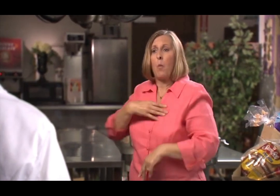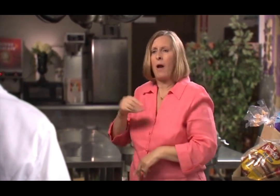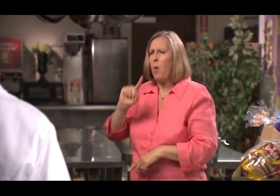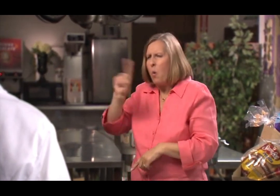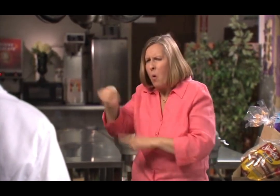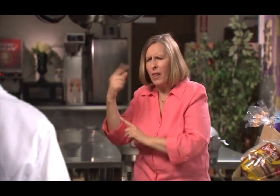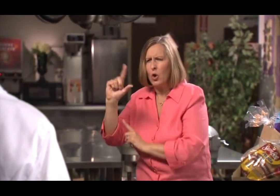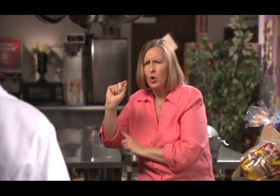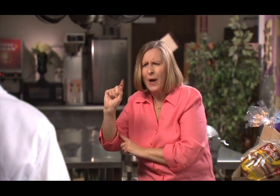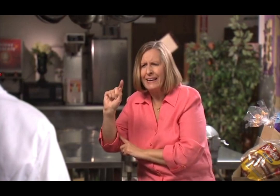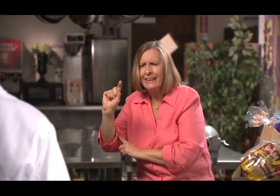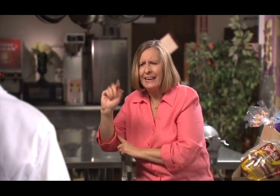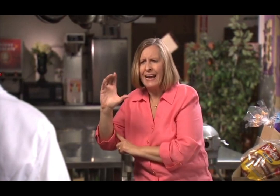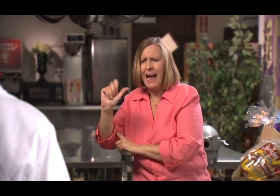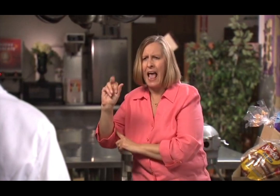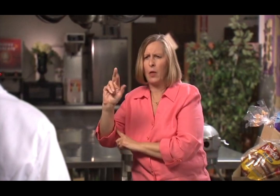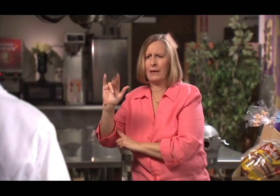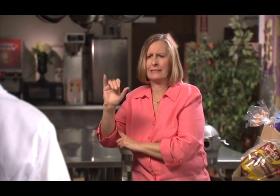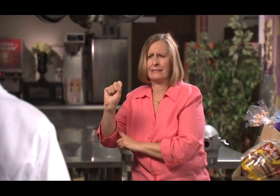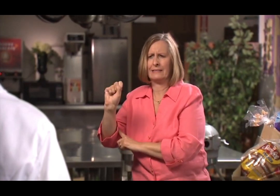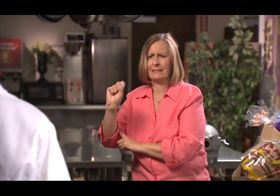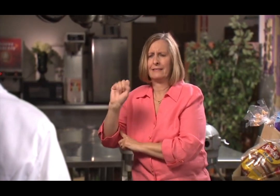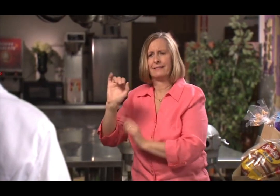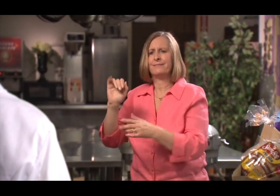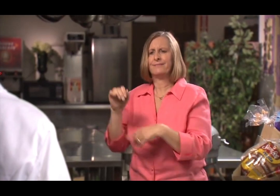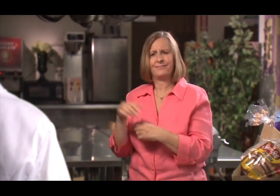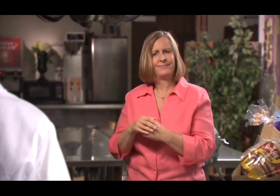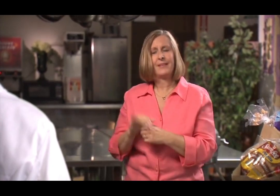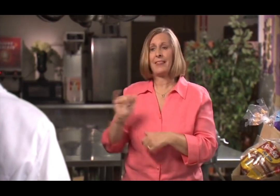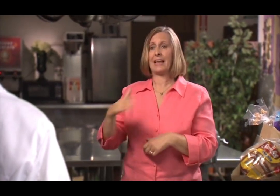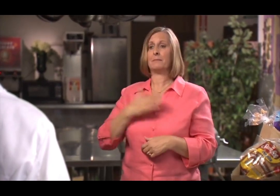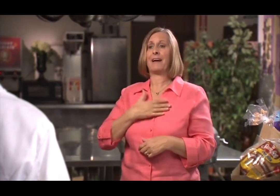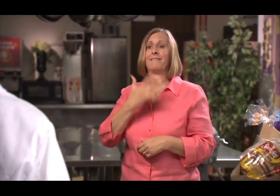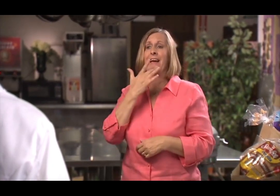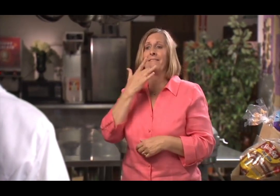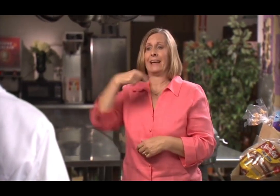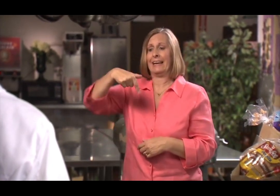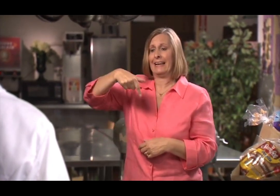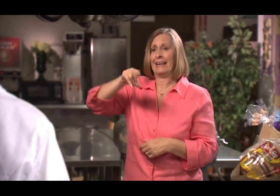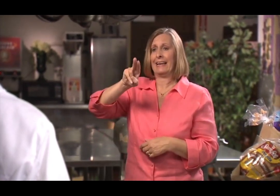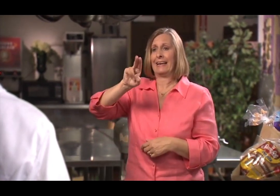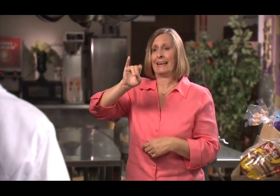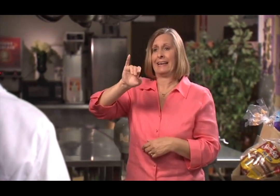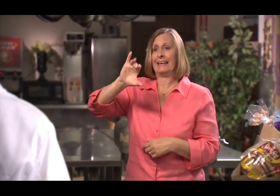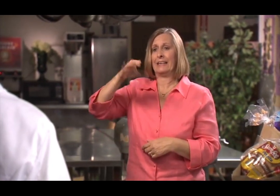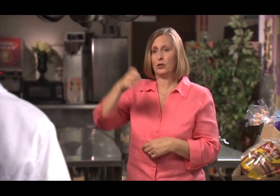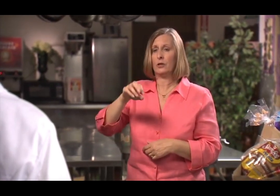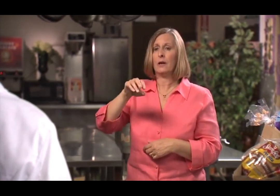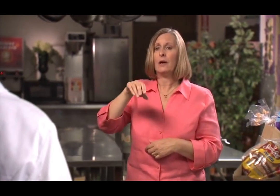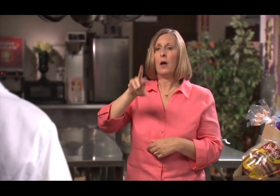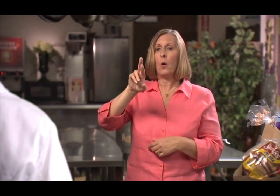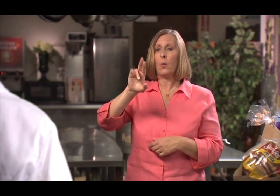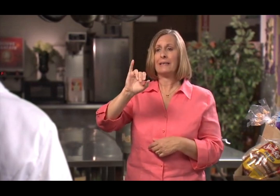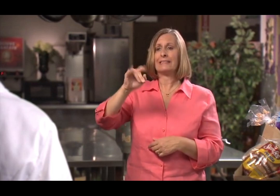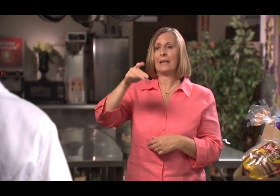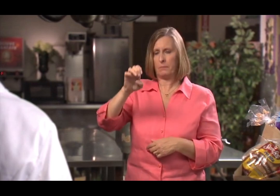An egg white has only 20 calories. I'll show my favorite quiche recipe in the recipe section.